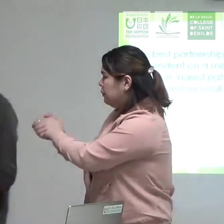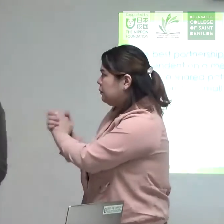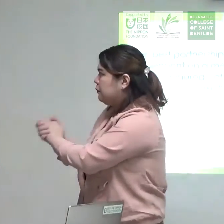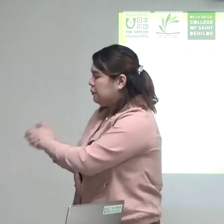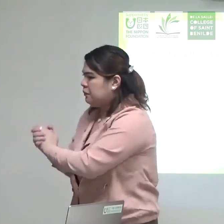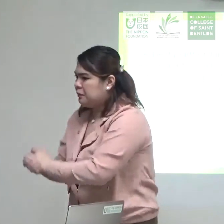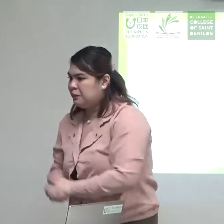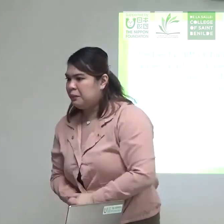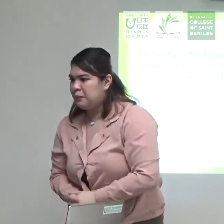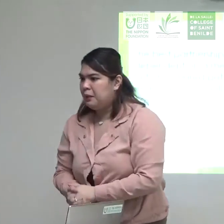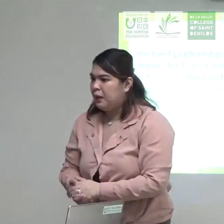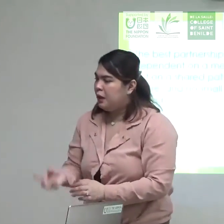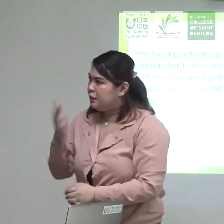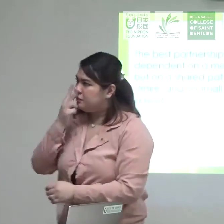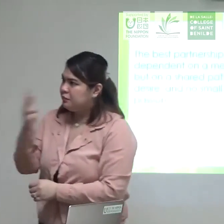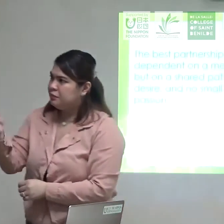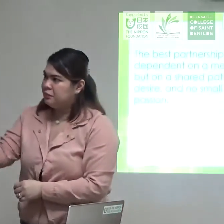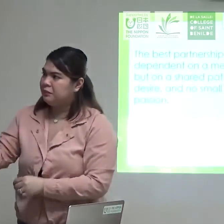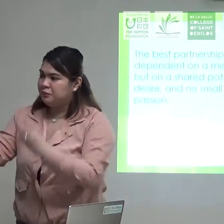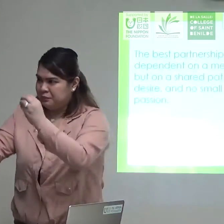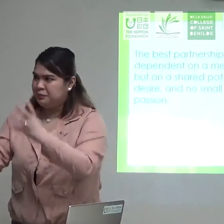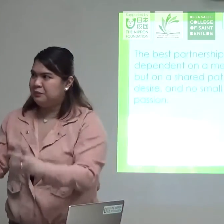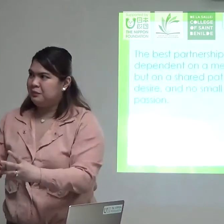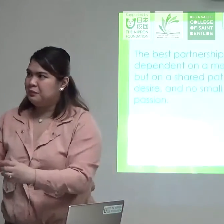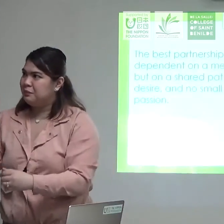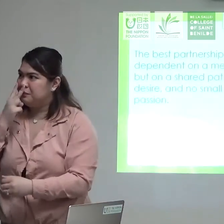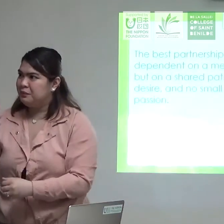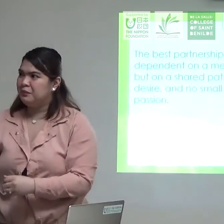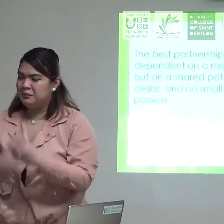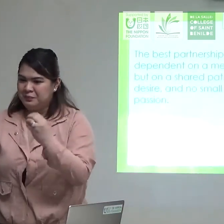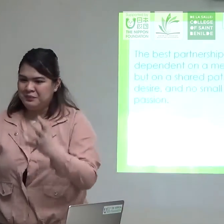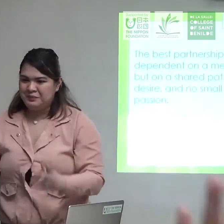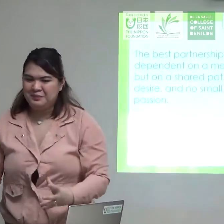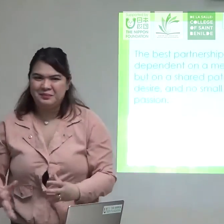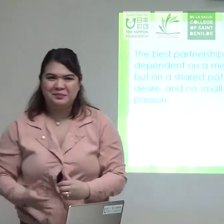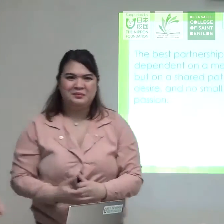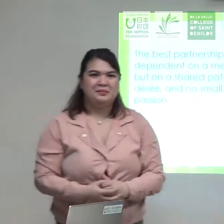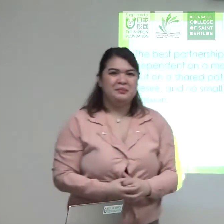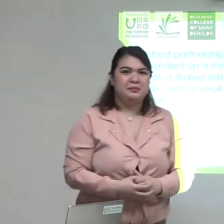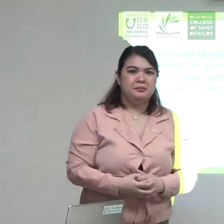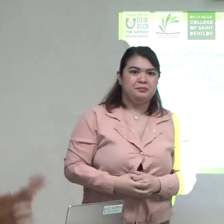Congratulations. I see a good teacher. No